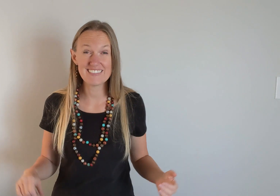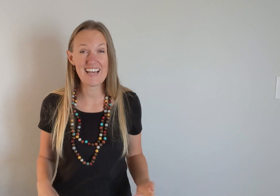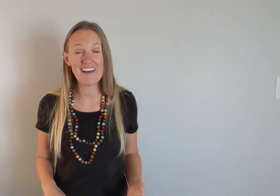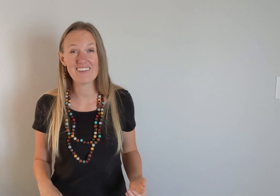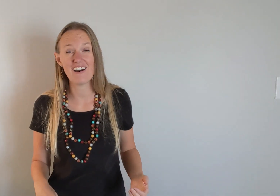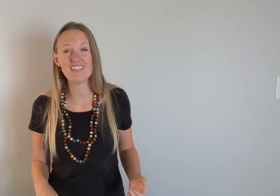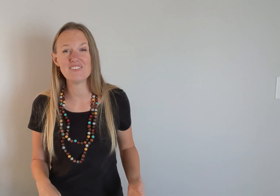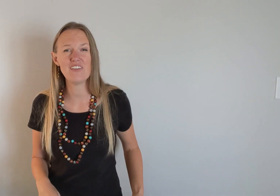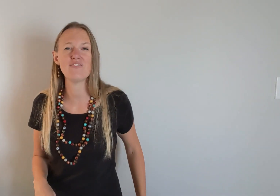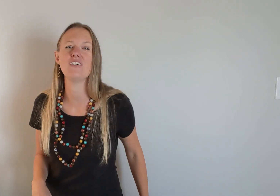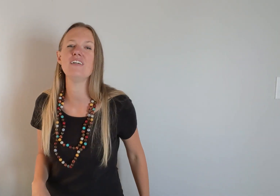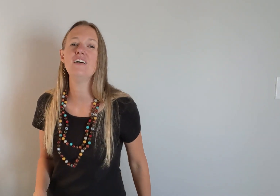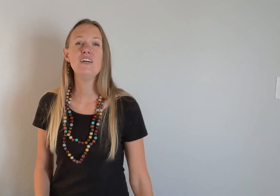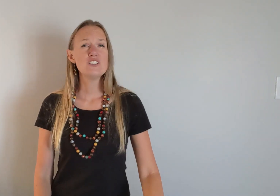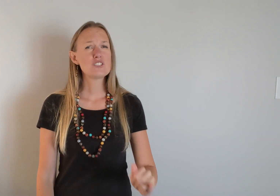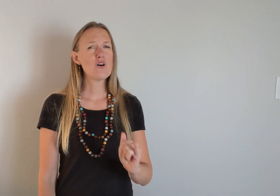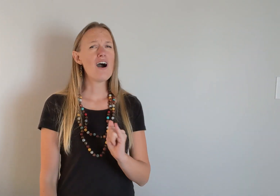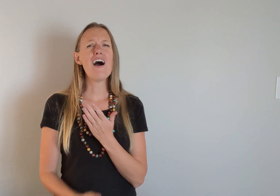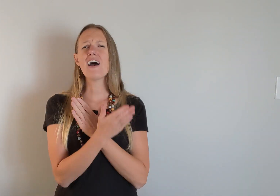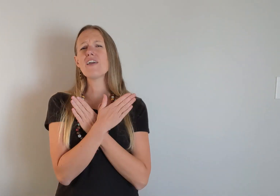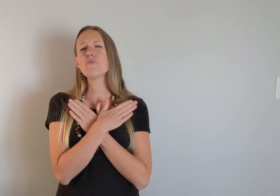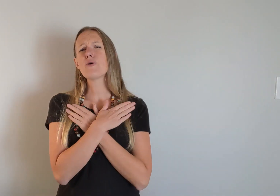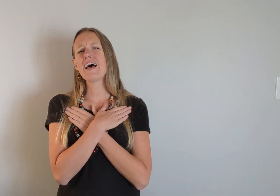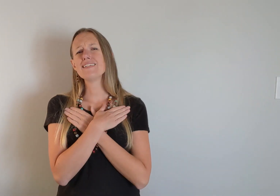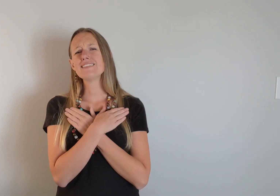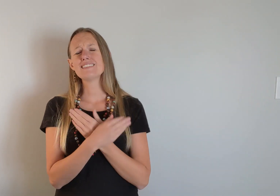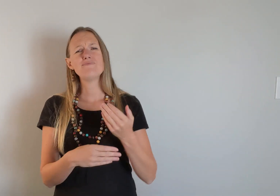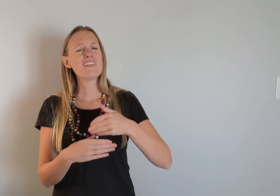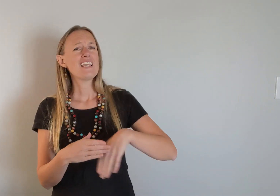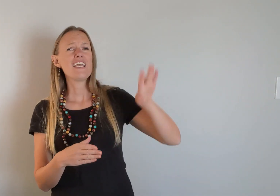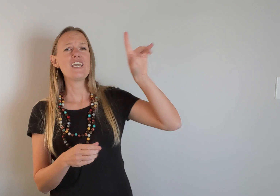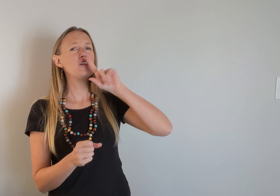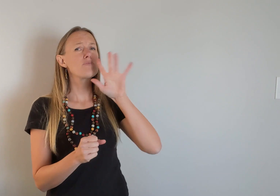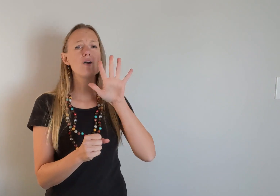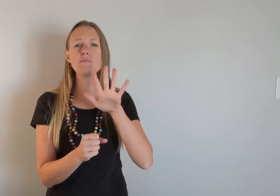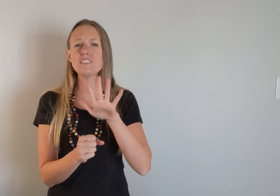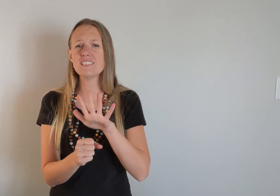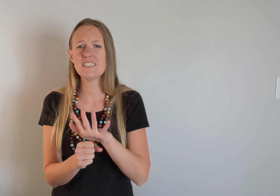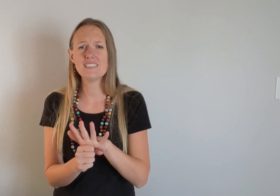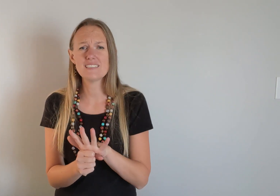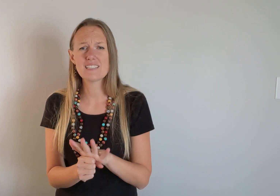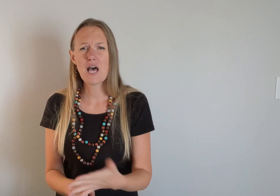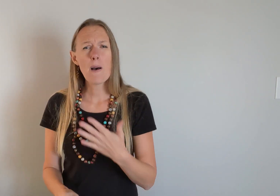to have, that God is faithful. So I rest in your promises.